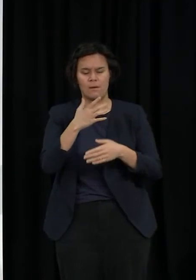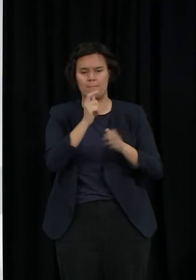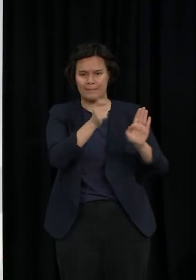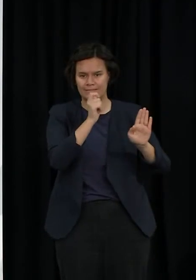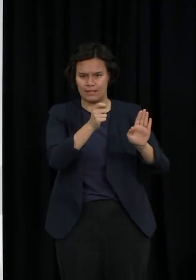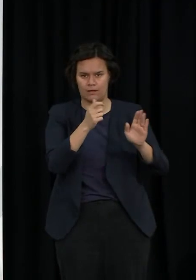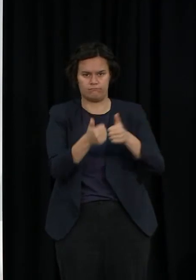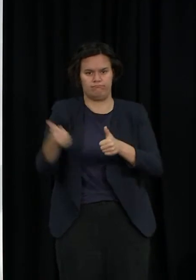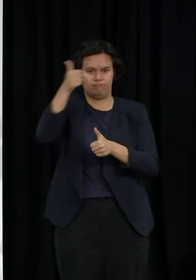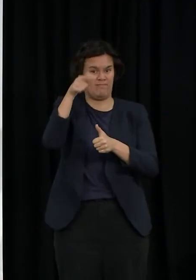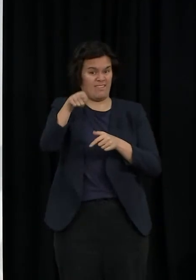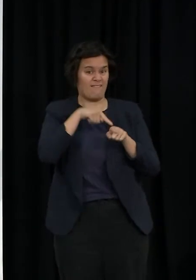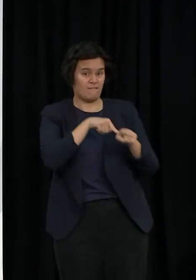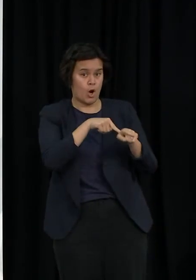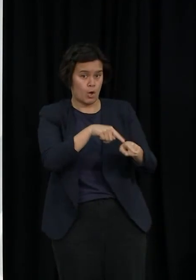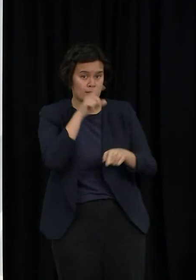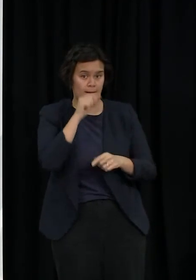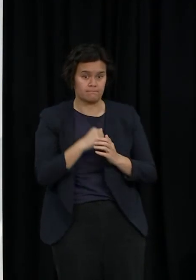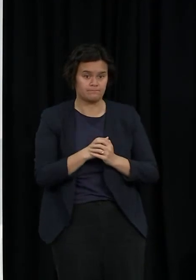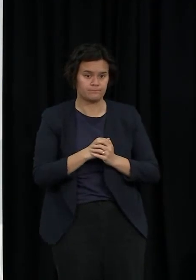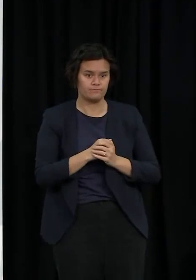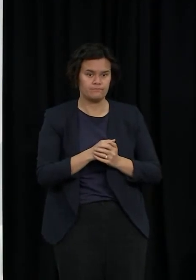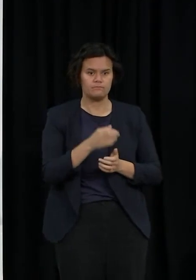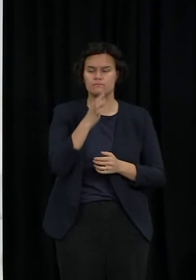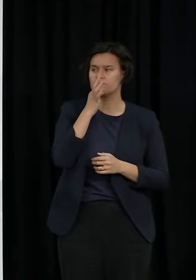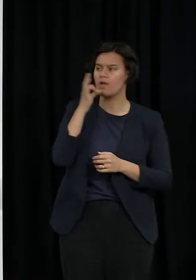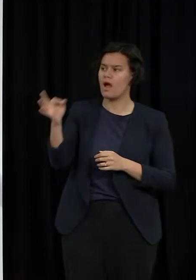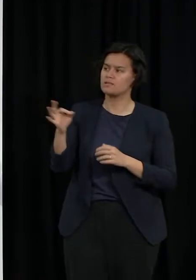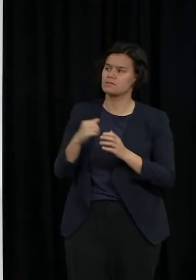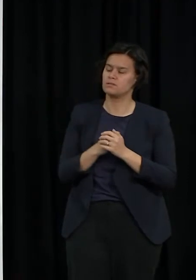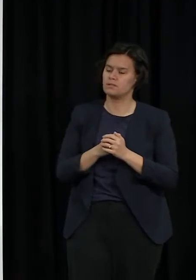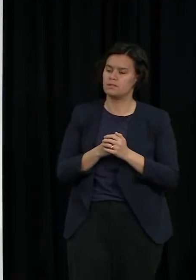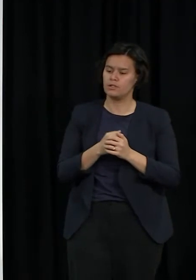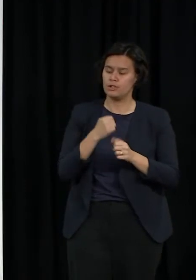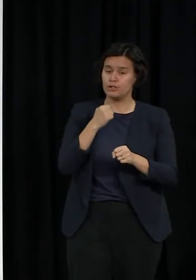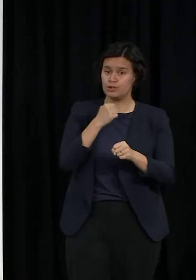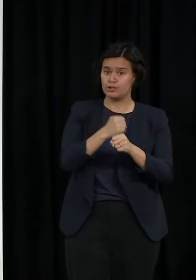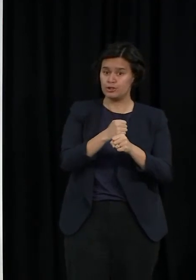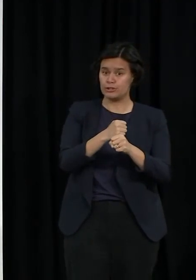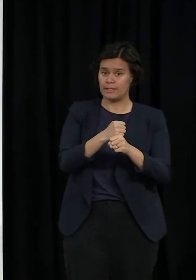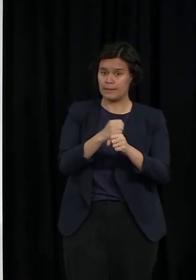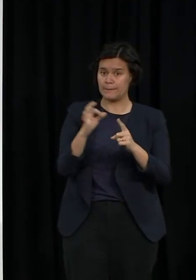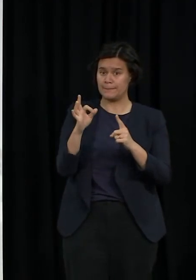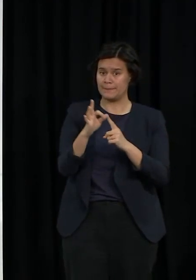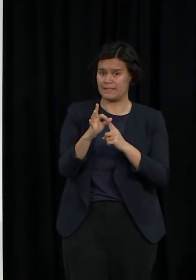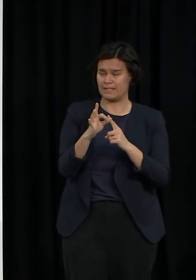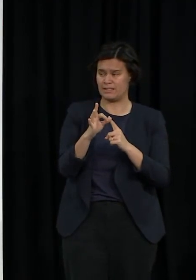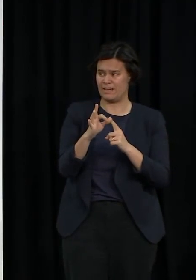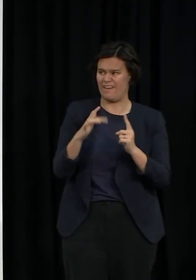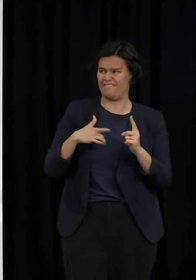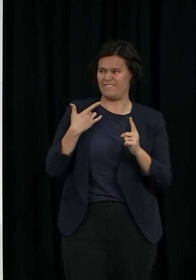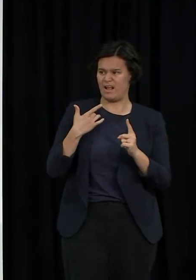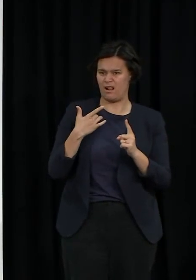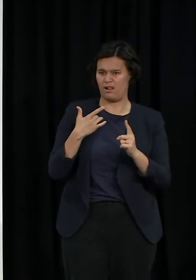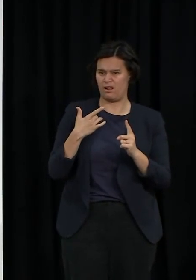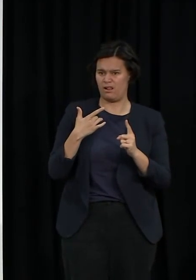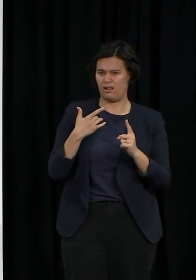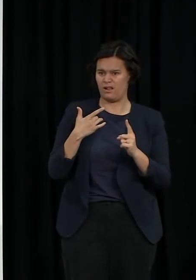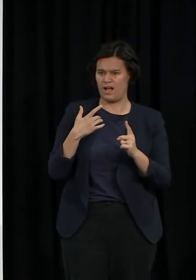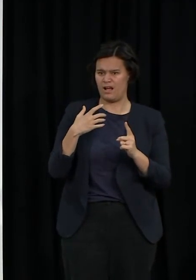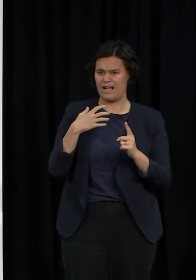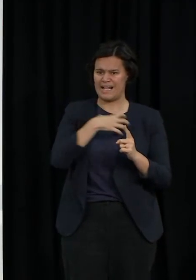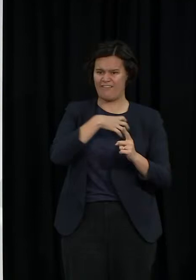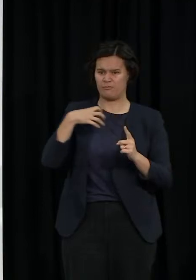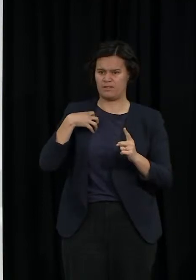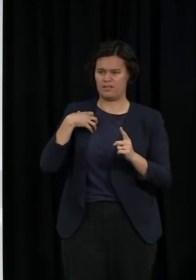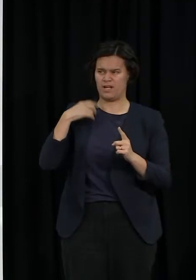GPs coming on board. GPs have long been critical about being excluded from the vaccine rollout. Why has it taken until October to get